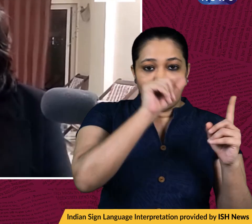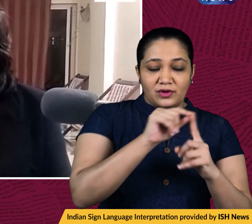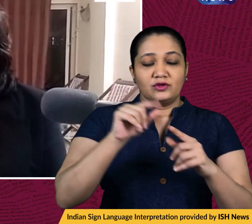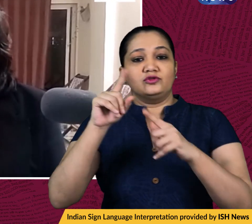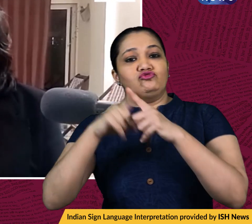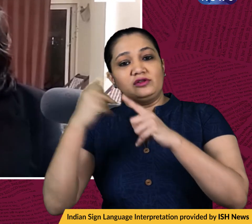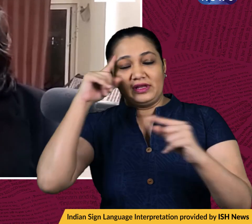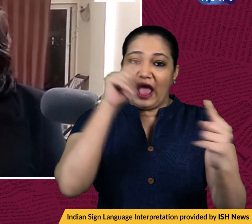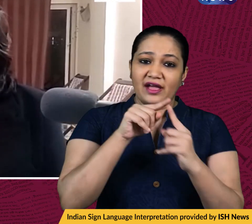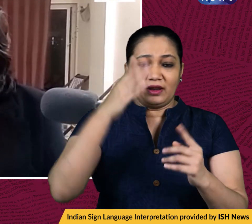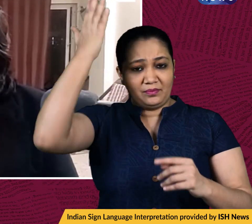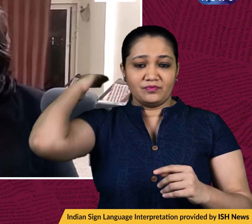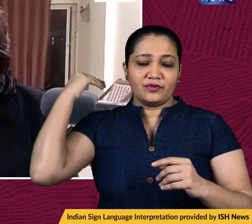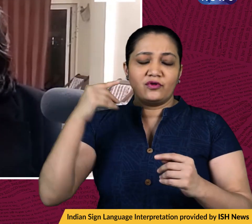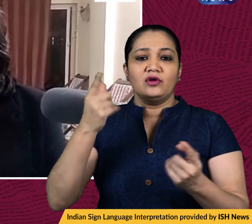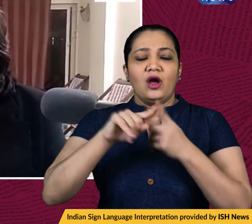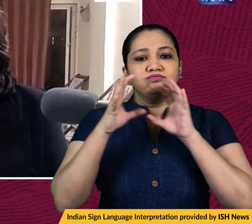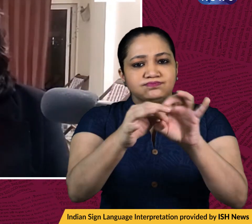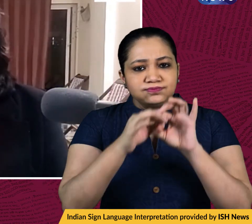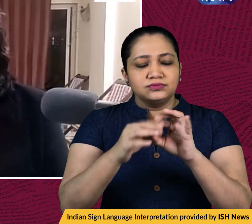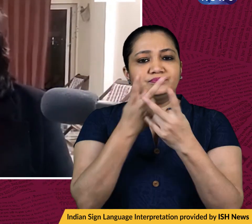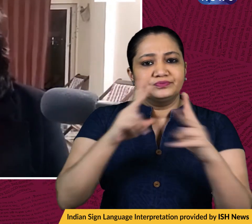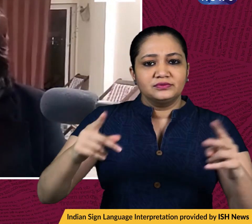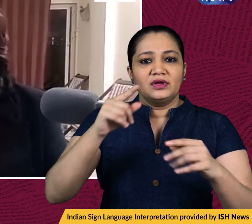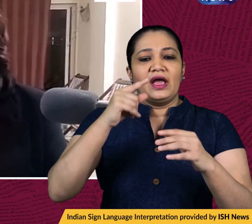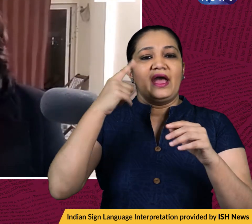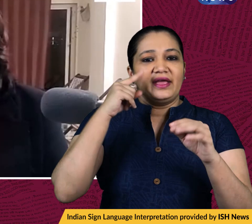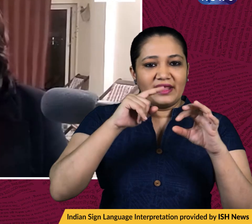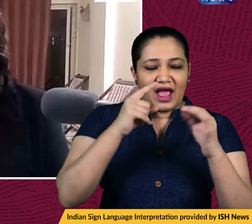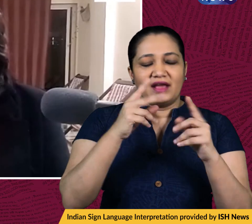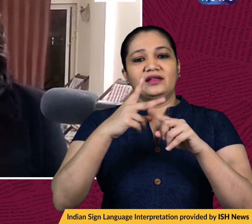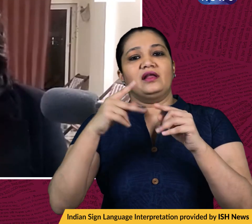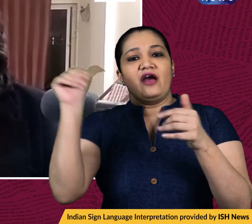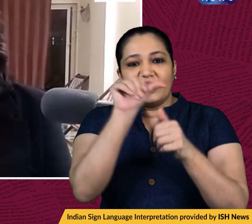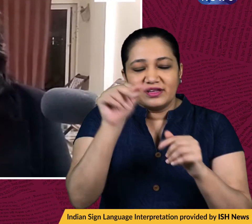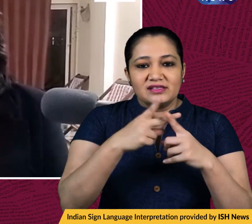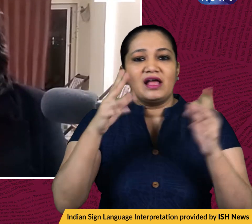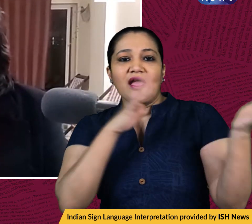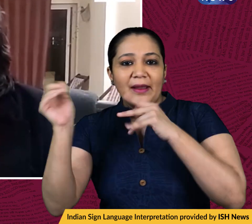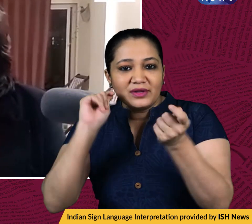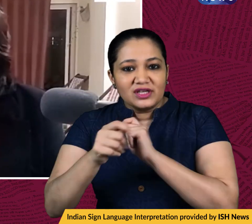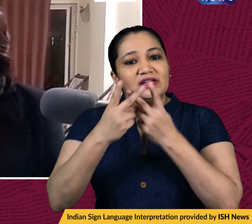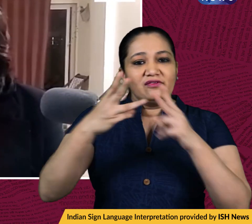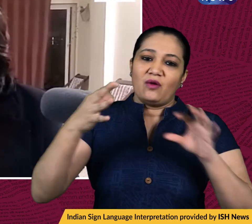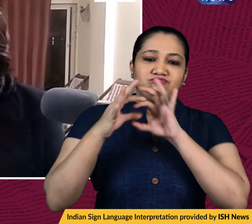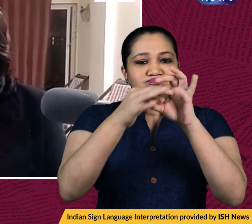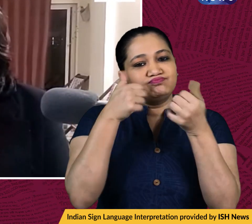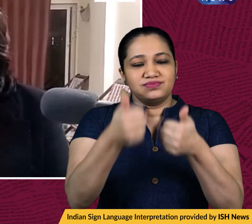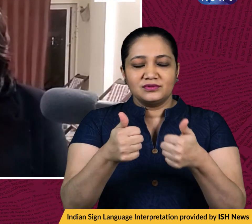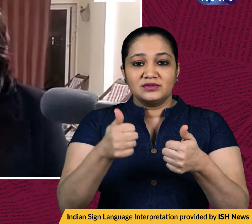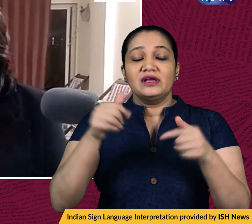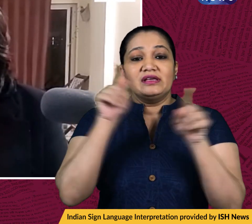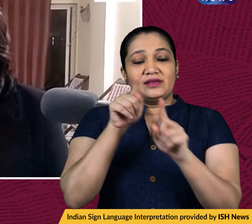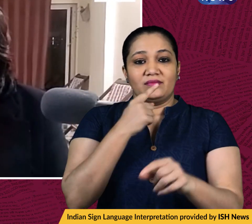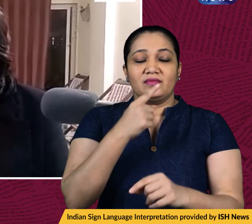Putin and Johnson agreed that they had been able to cooperate over Iran, Afghanistan, and climate change. And The Guardian said that